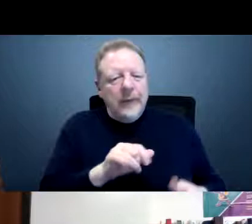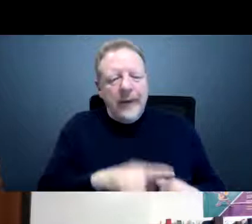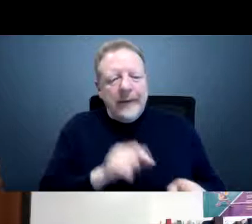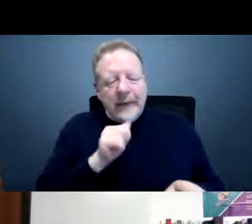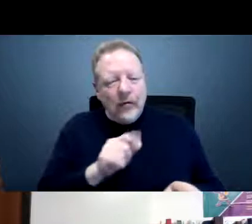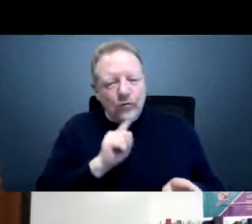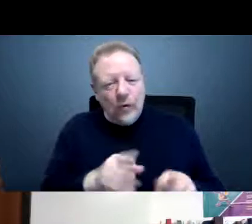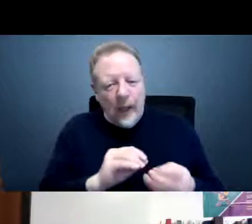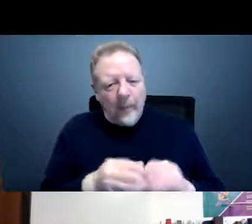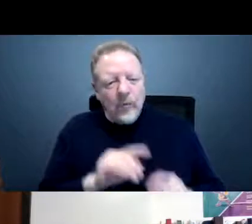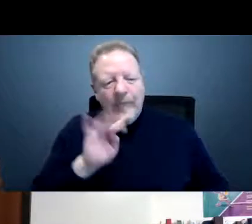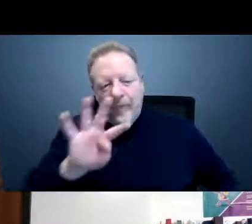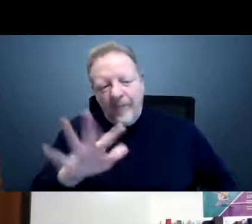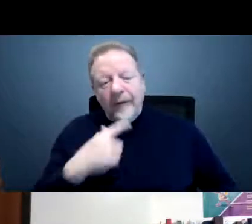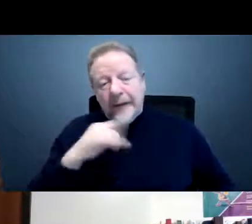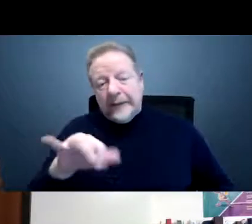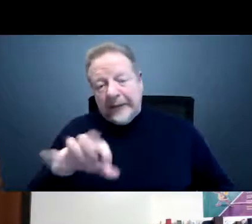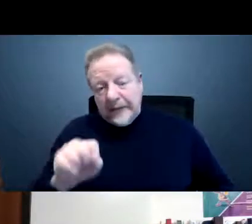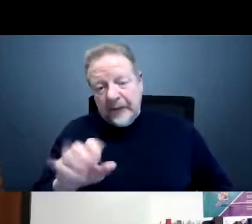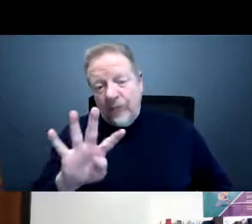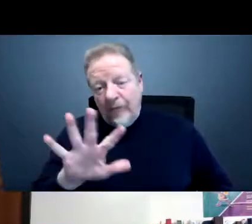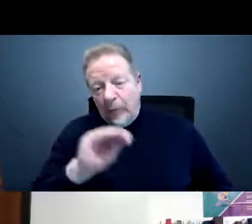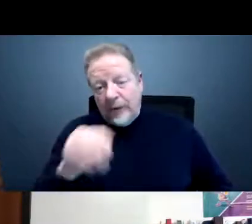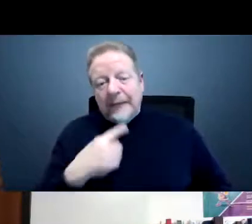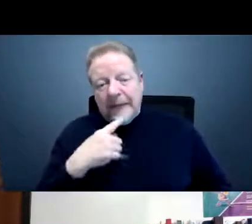So 45% did say yes.